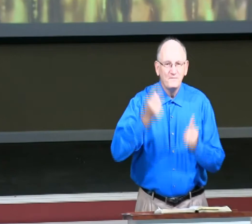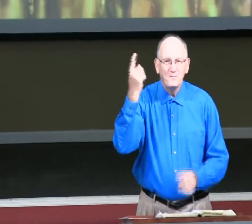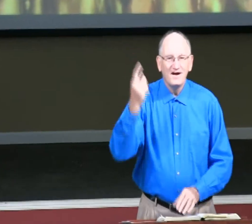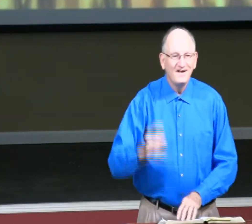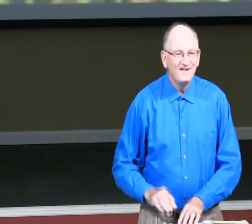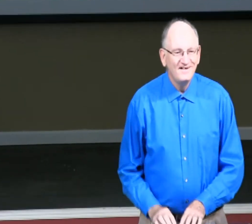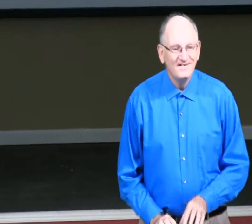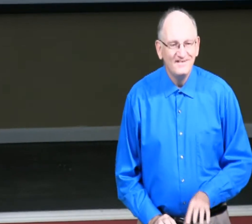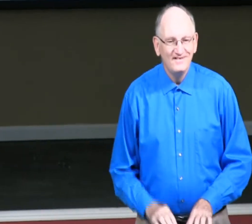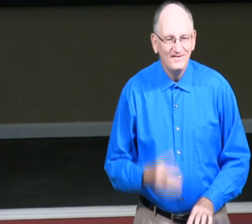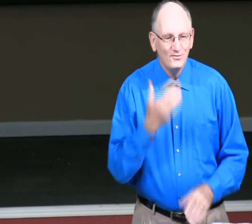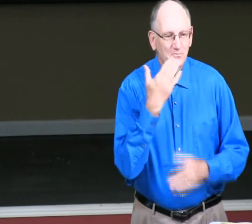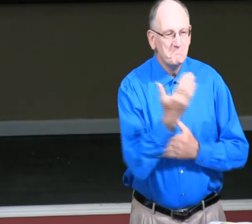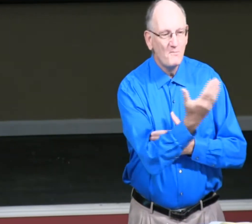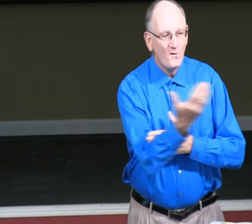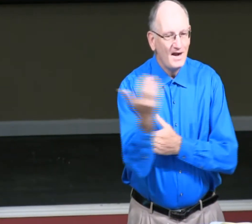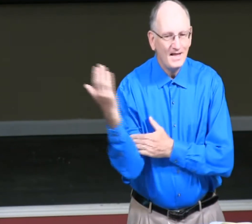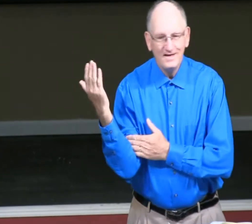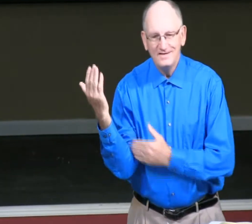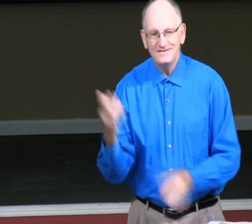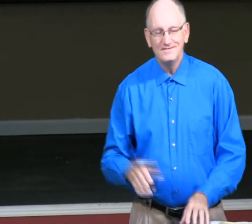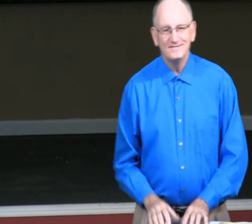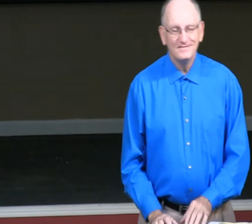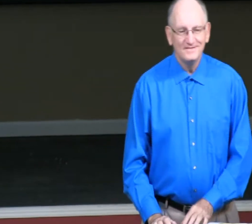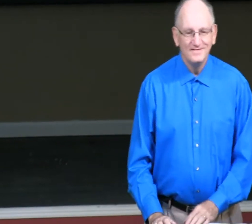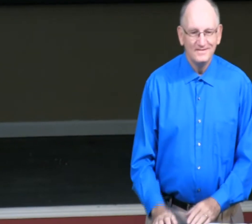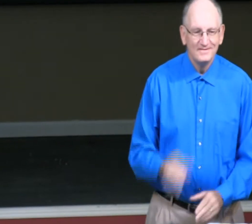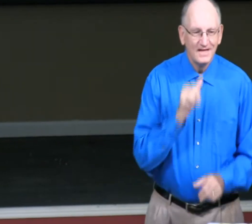Hello, everyone. Good morning.